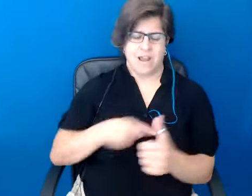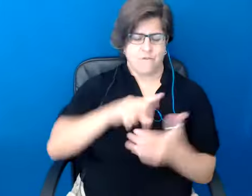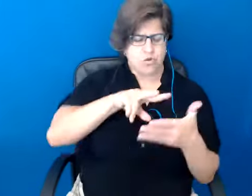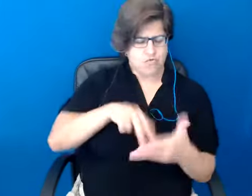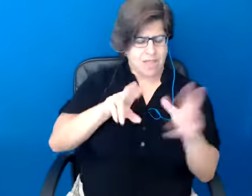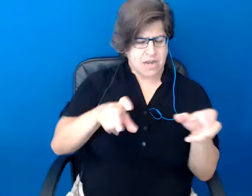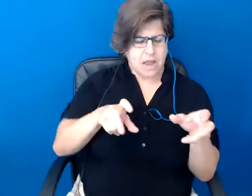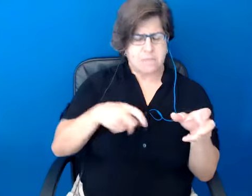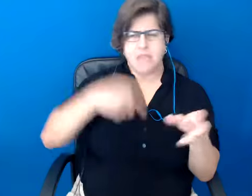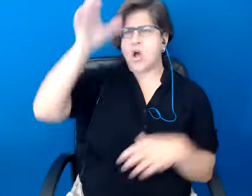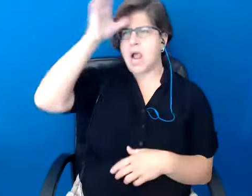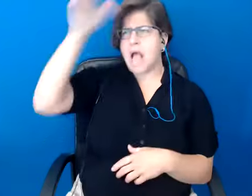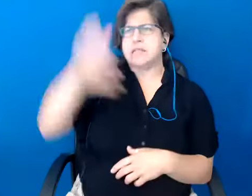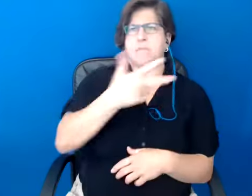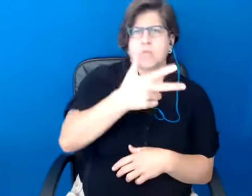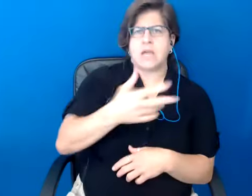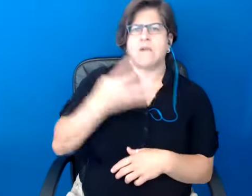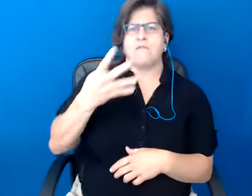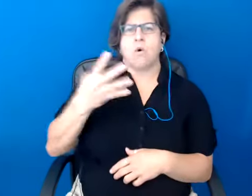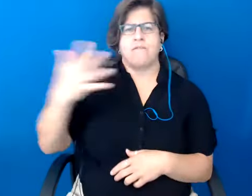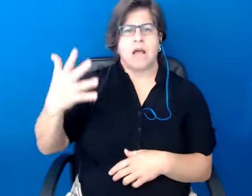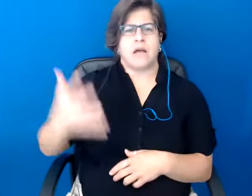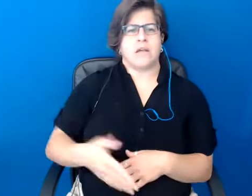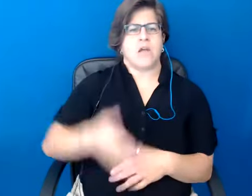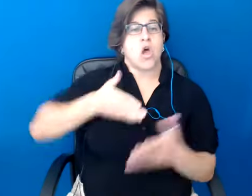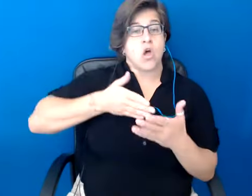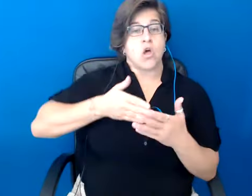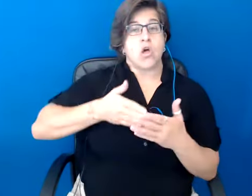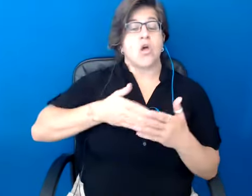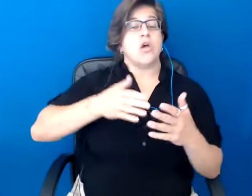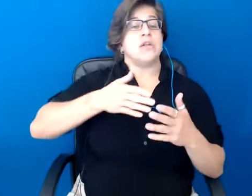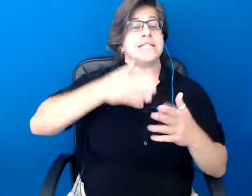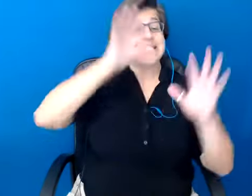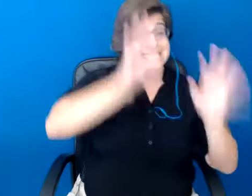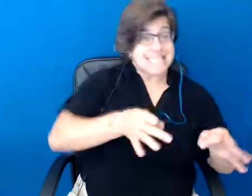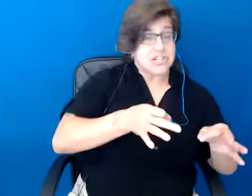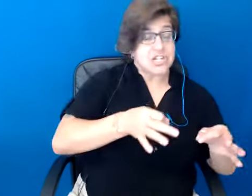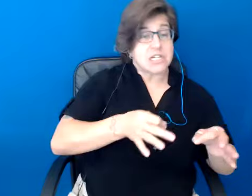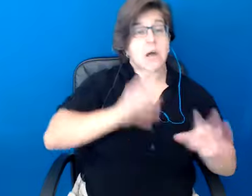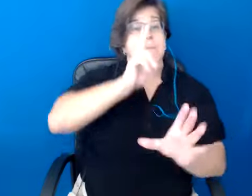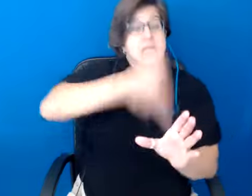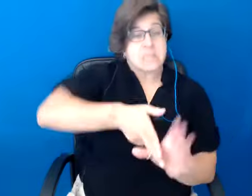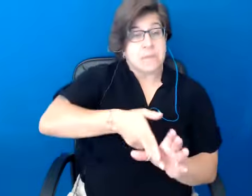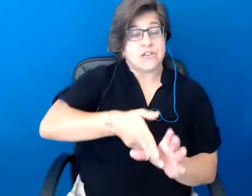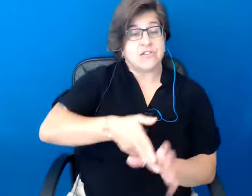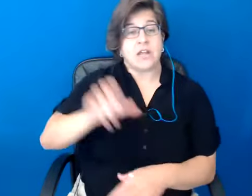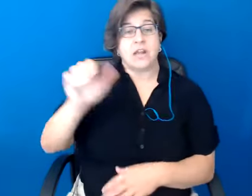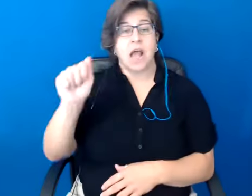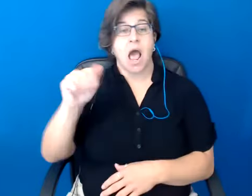We got some rights in our concepts. So that's really what I first thought about when I read this topic is like concepts 3, 4, and 5, the right of